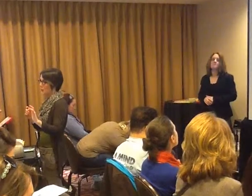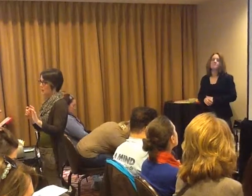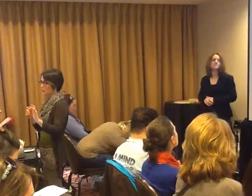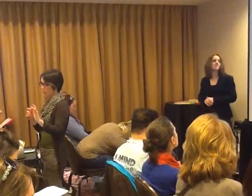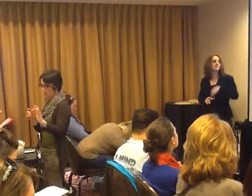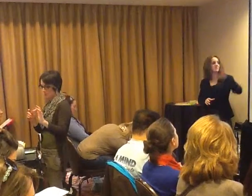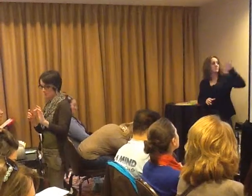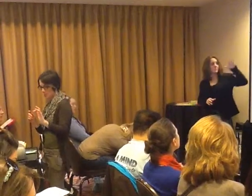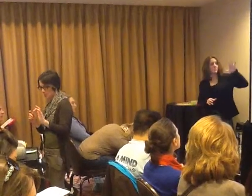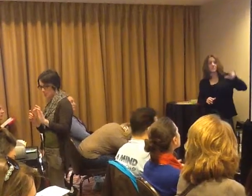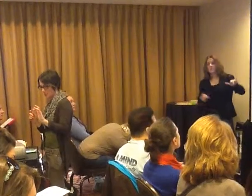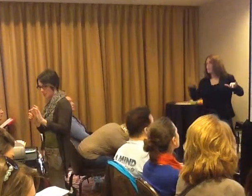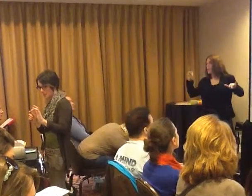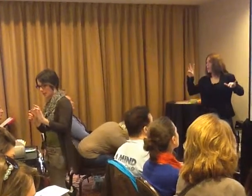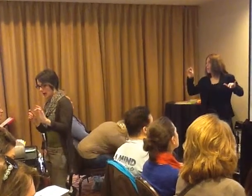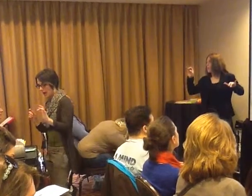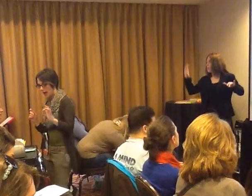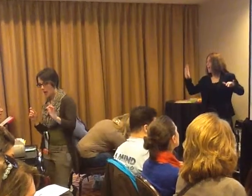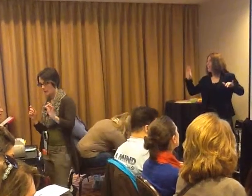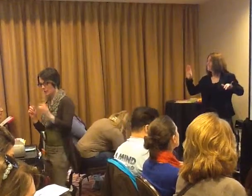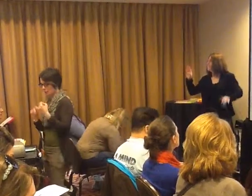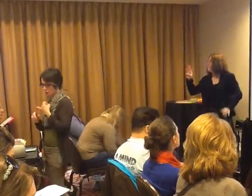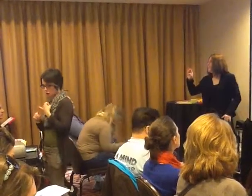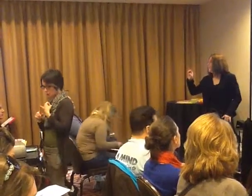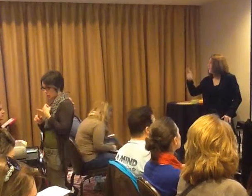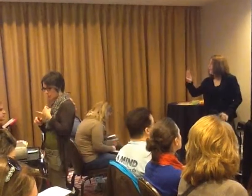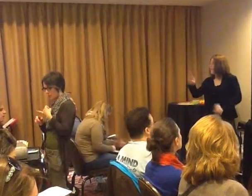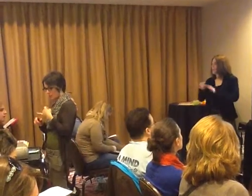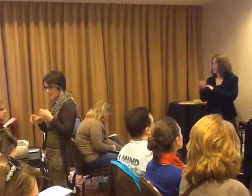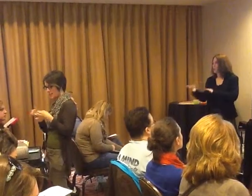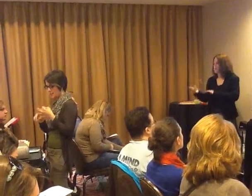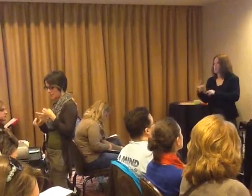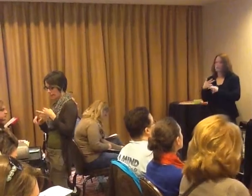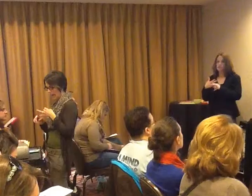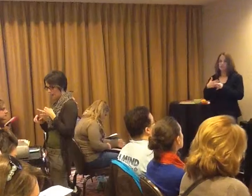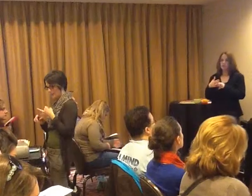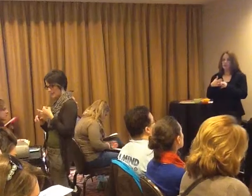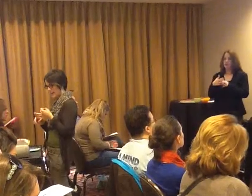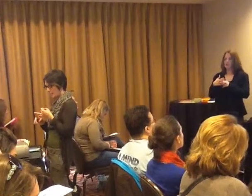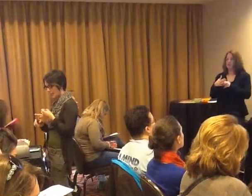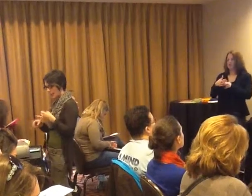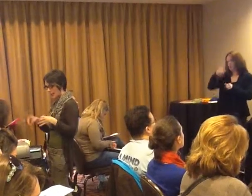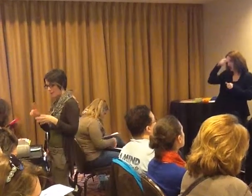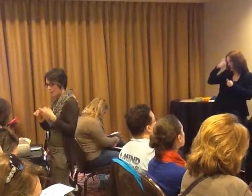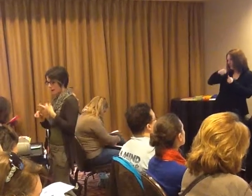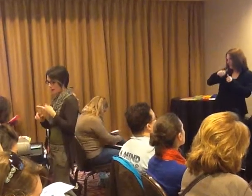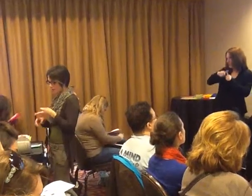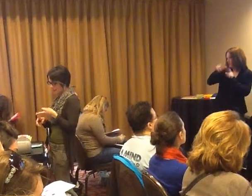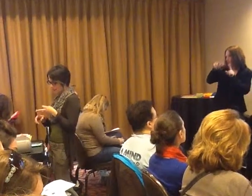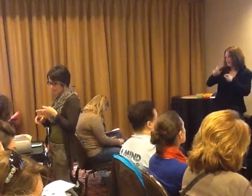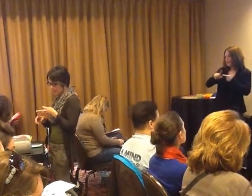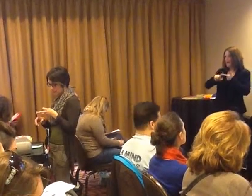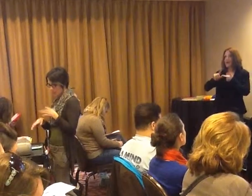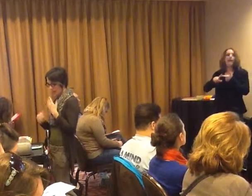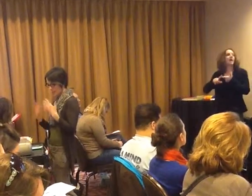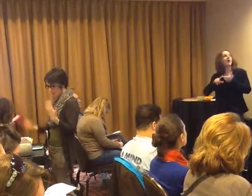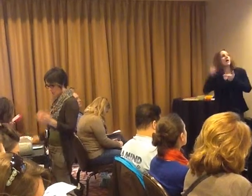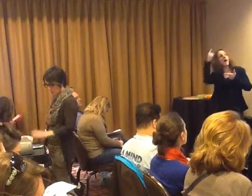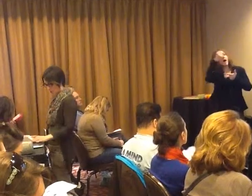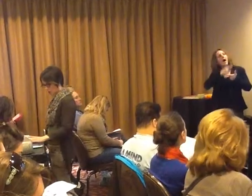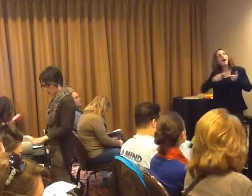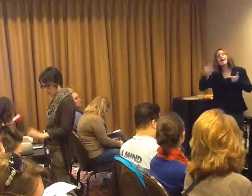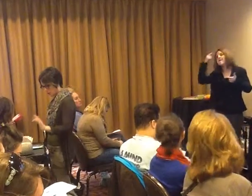Here's a whole bunch of web resources. There's like a short-term memory test. There's an online Simon game, a face memory